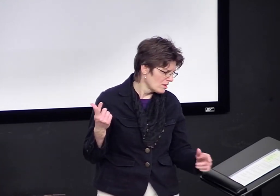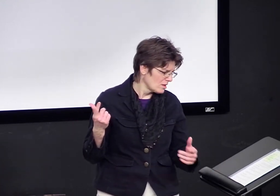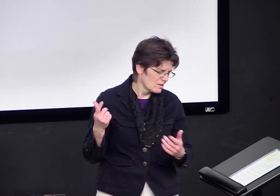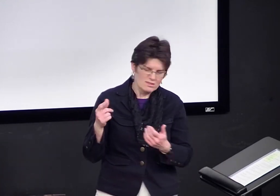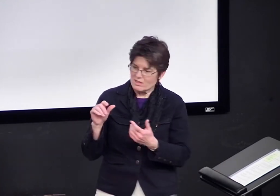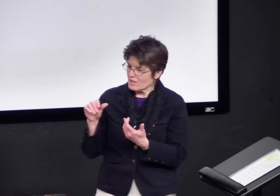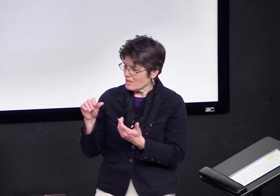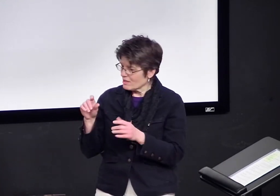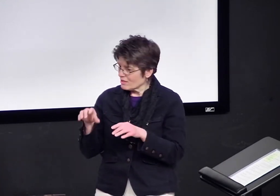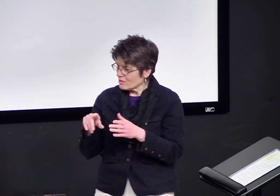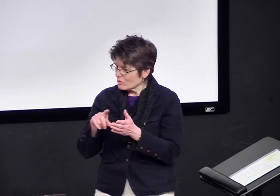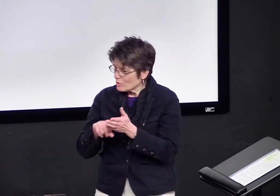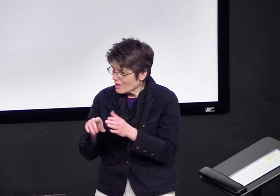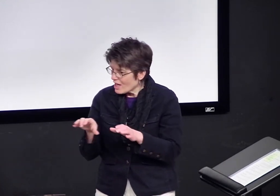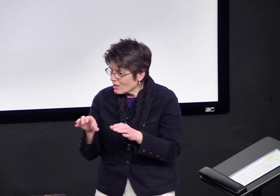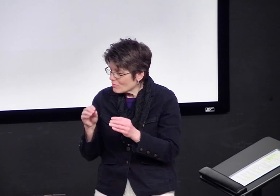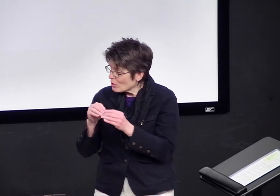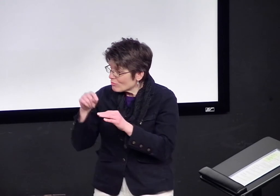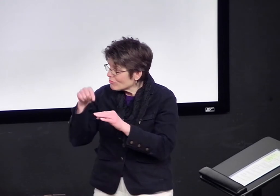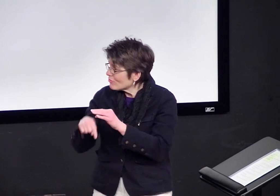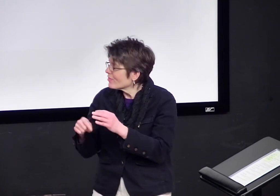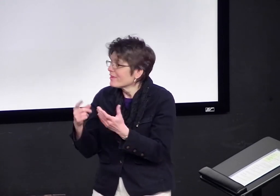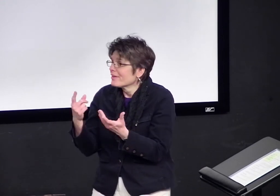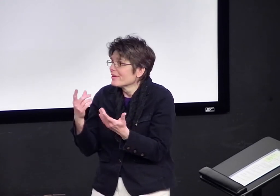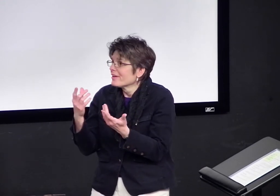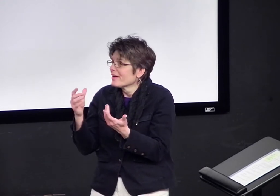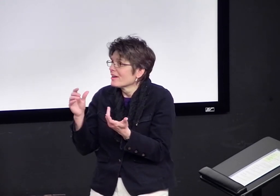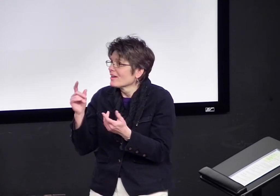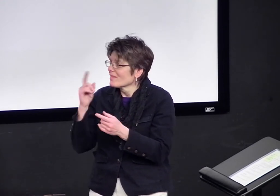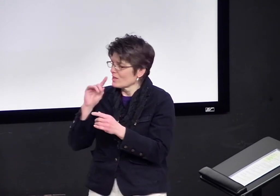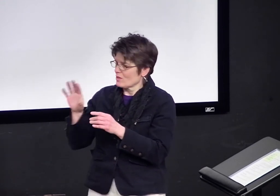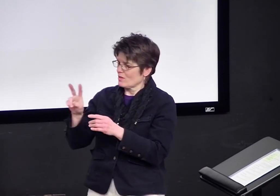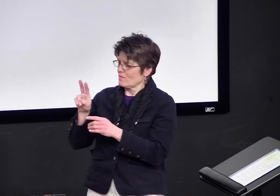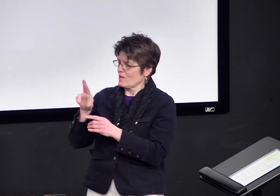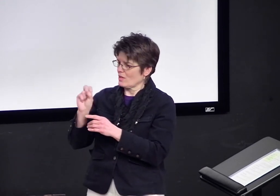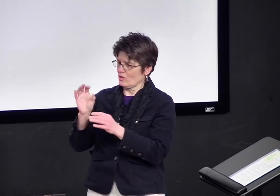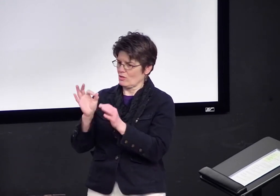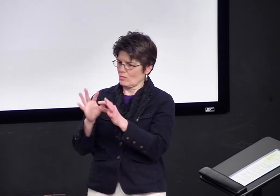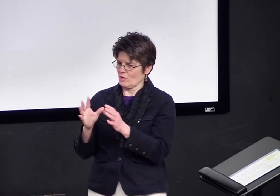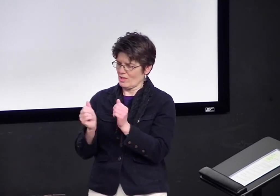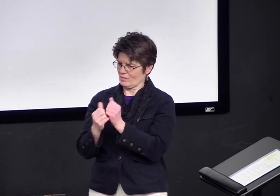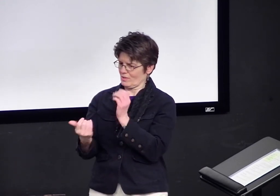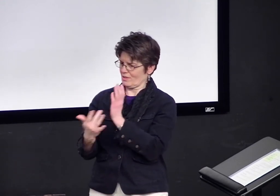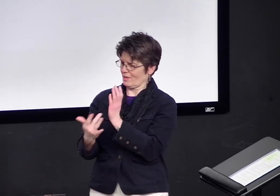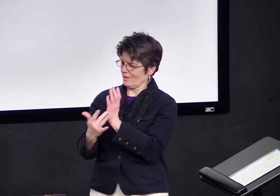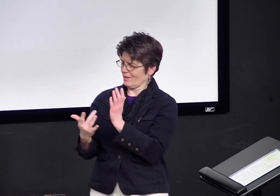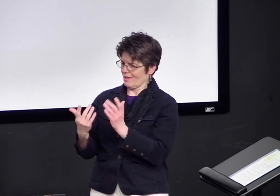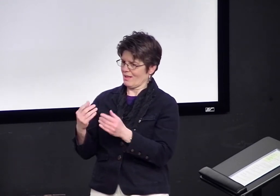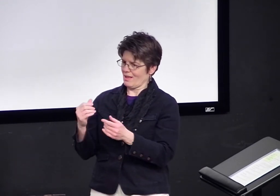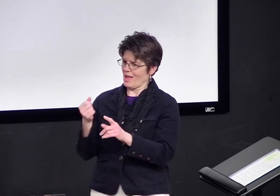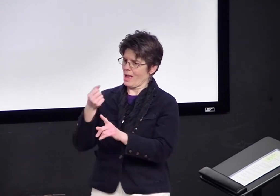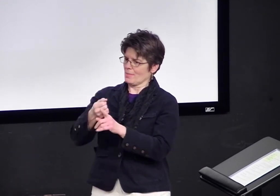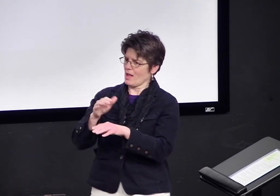of research that you would like to continue. What types of research do you think needs to be conducted in terms